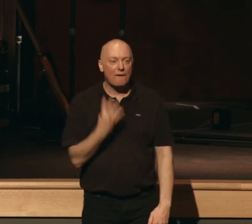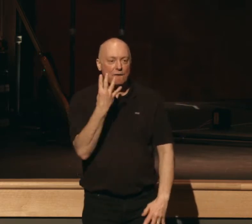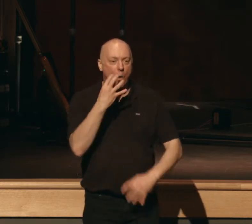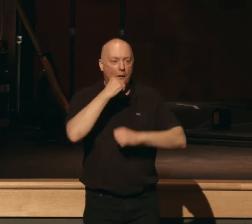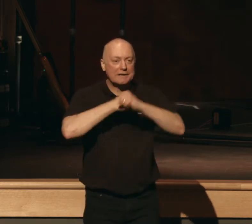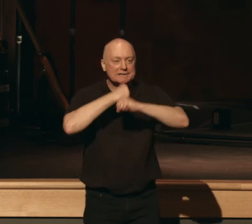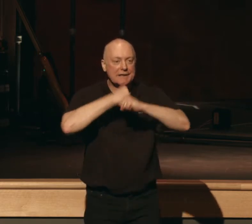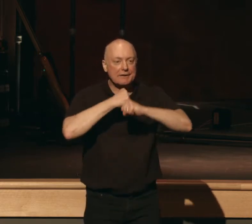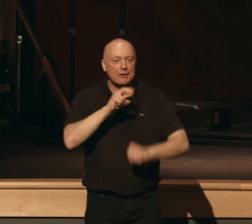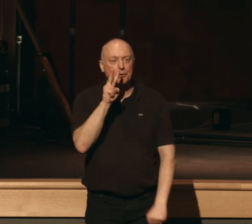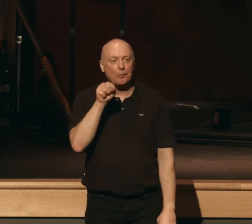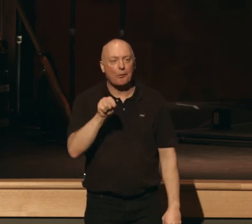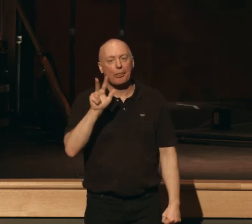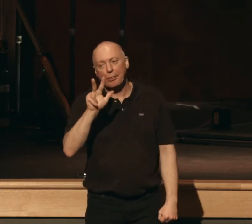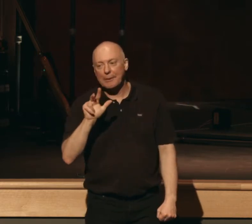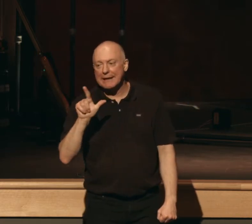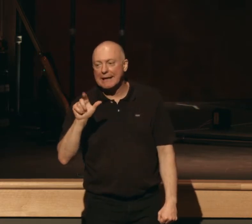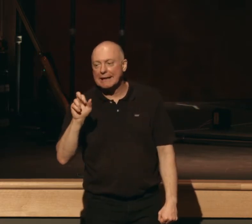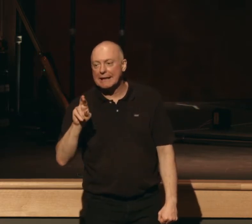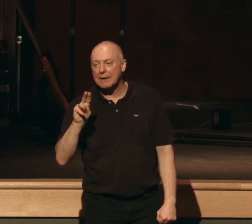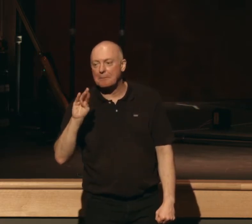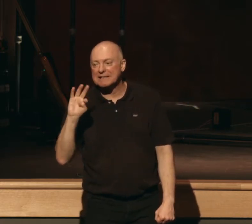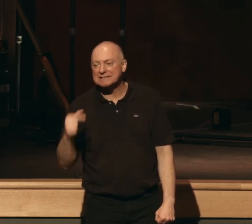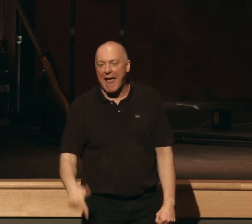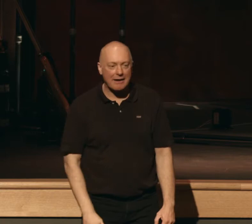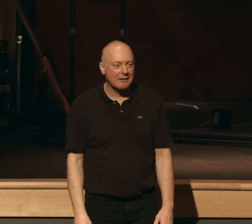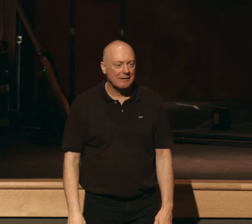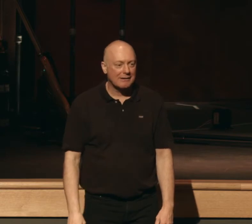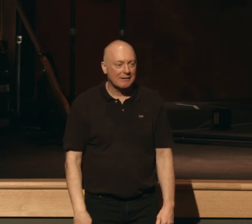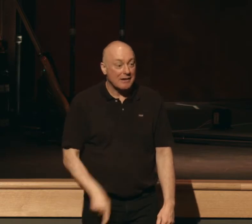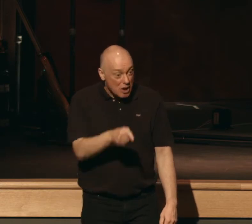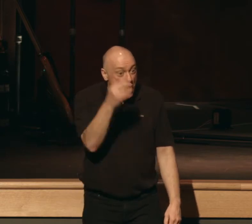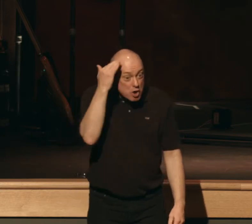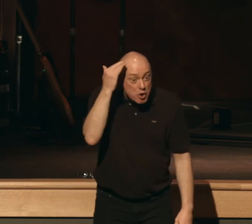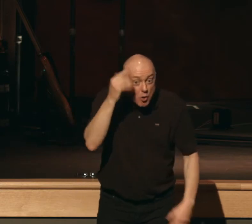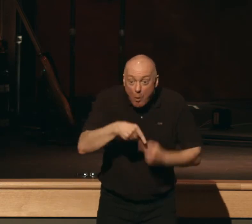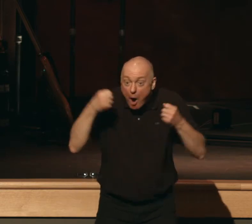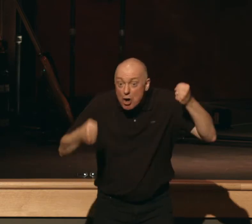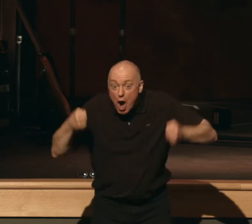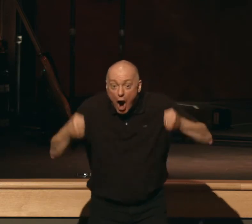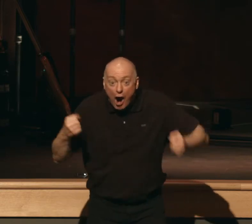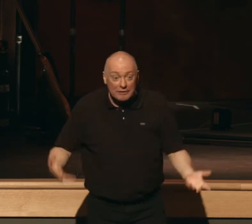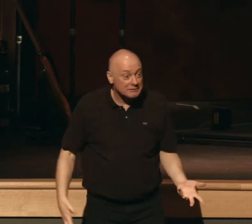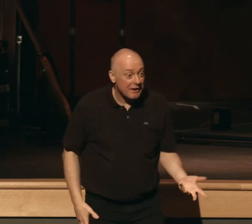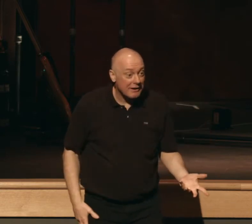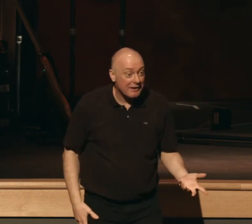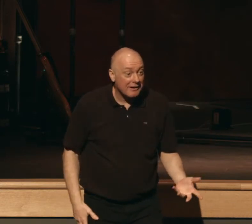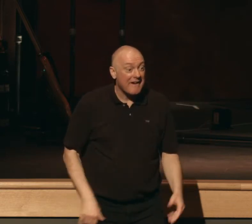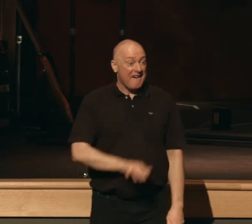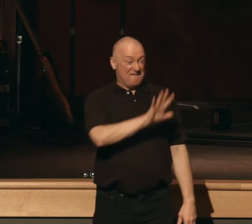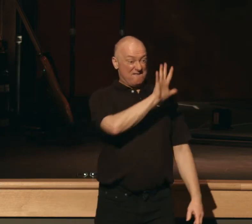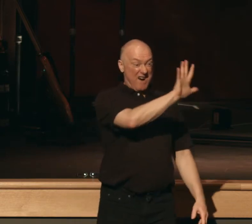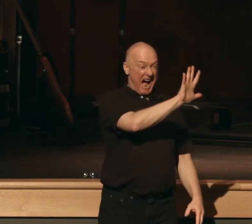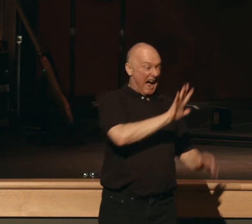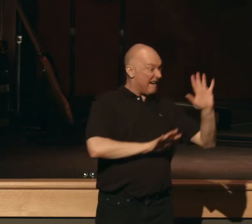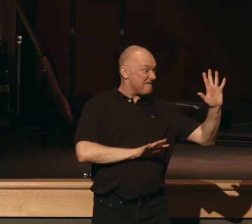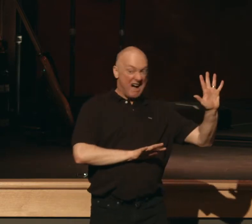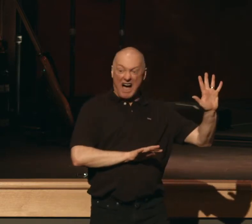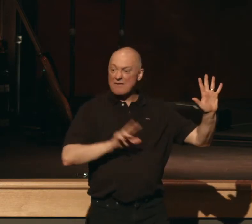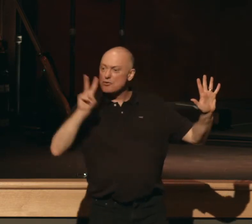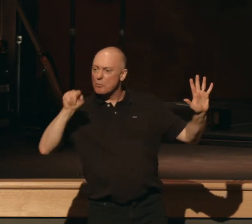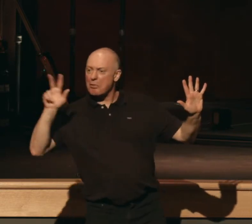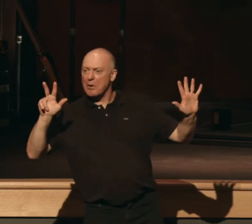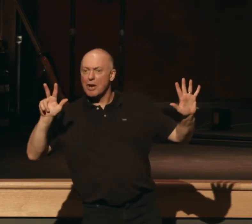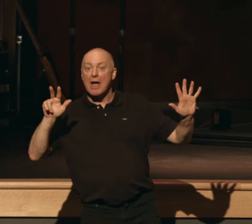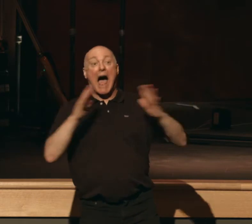Four-cylinder, 2.3-liter Mustang, and if you know anything about cars, then you know that a 5-liter, 2.3-liter look kind of